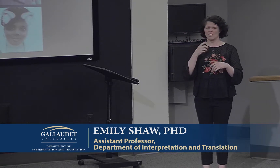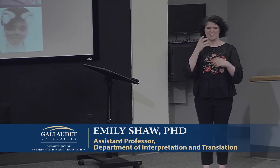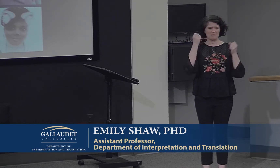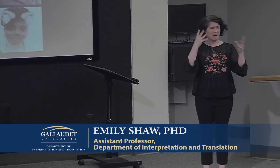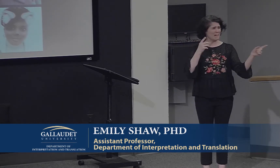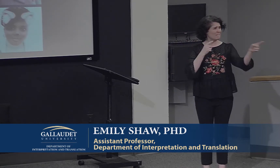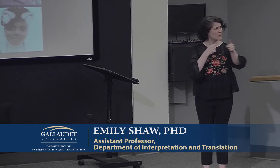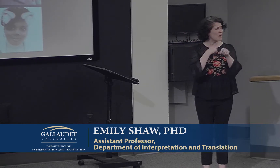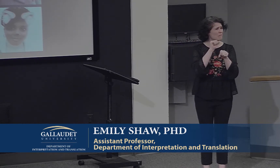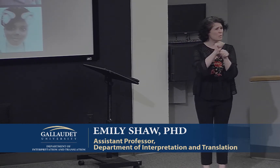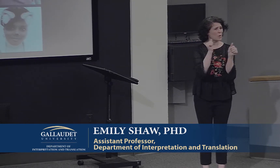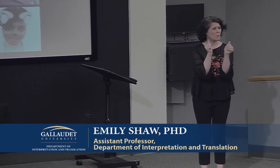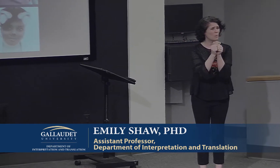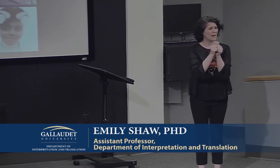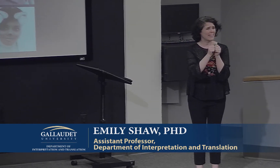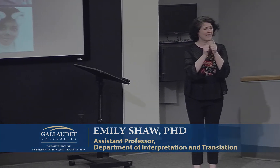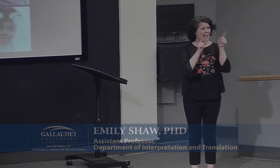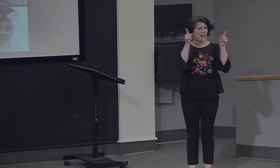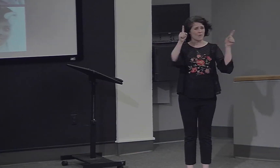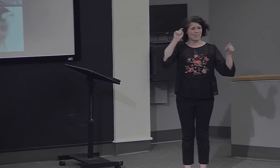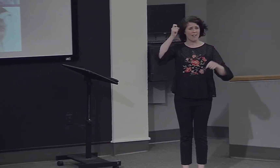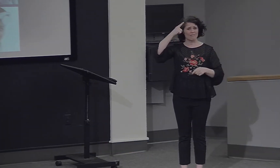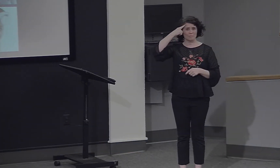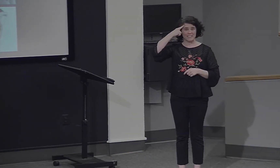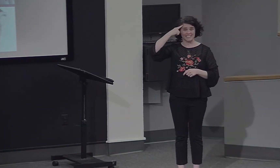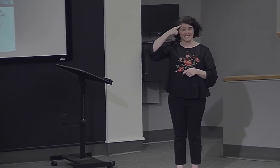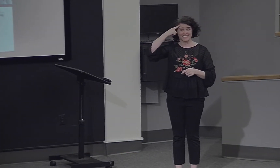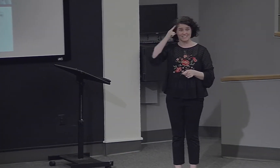Often as interpreters, we're on the front line.